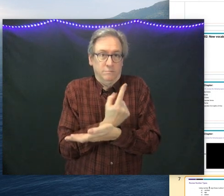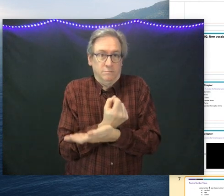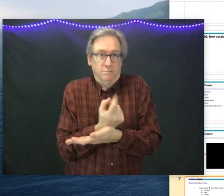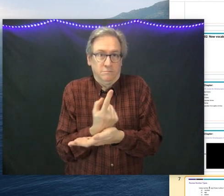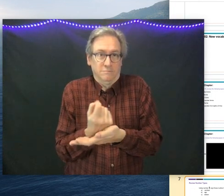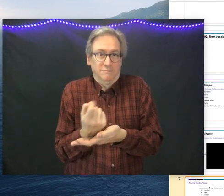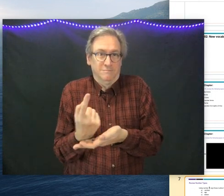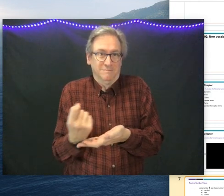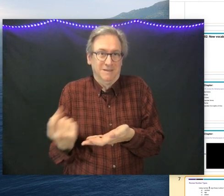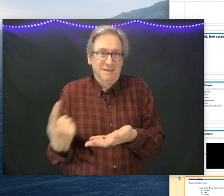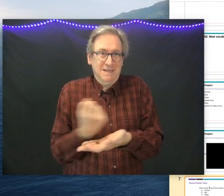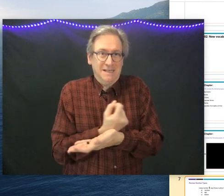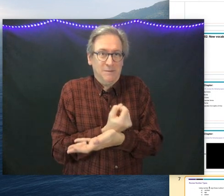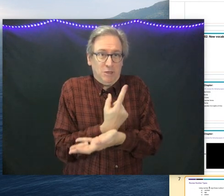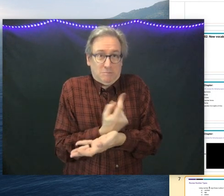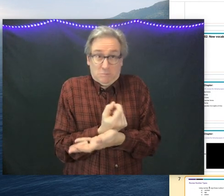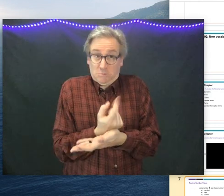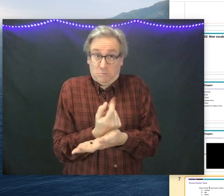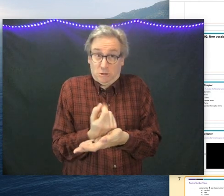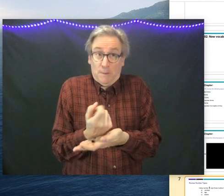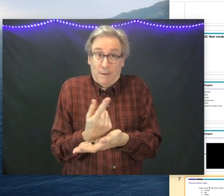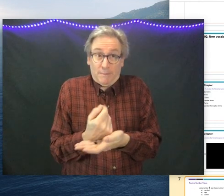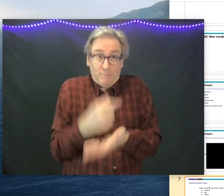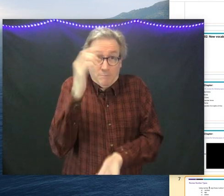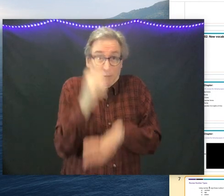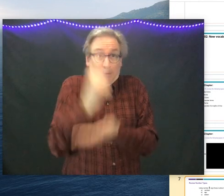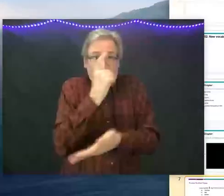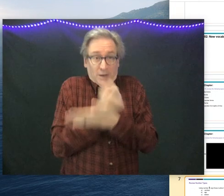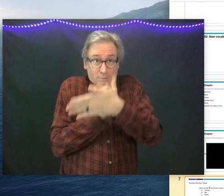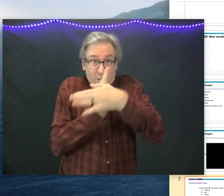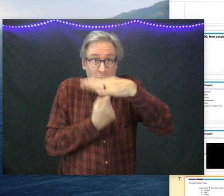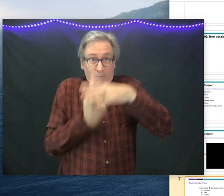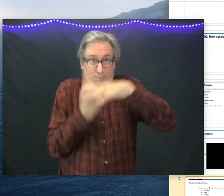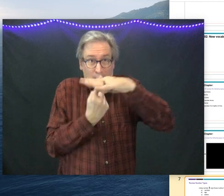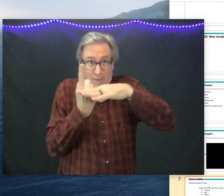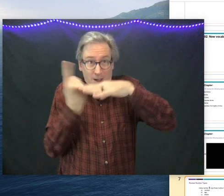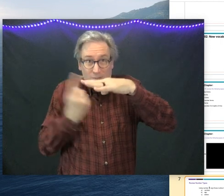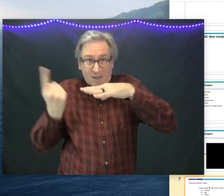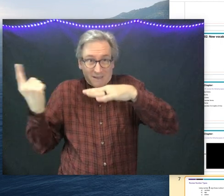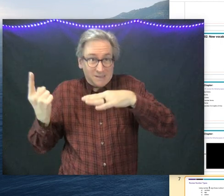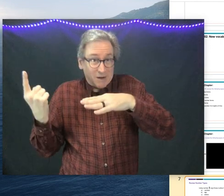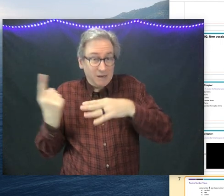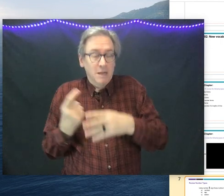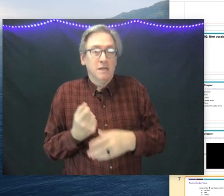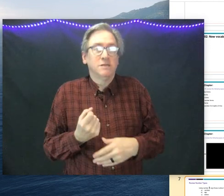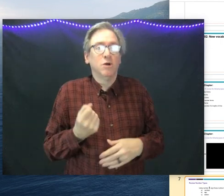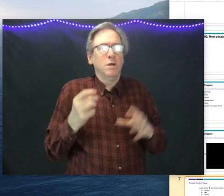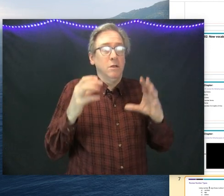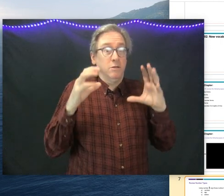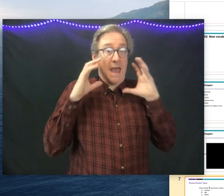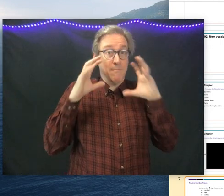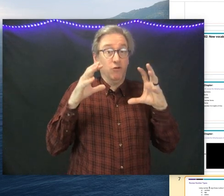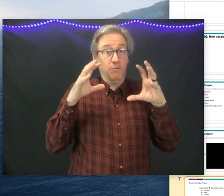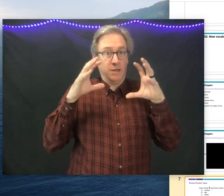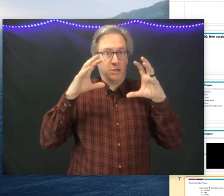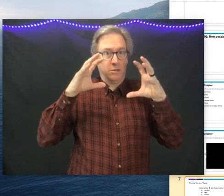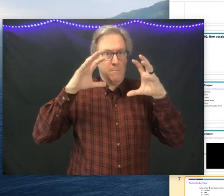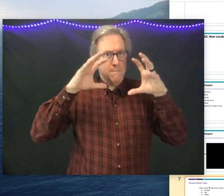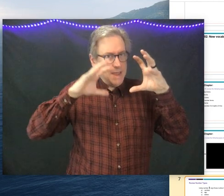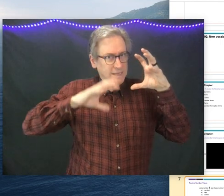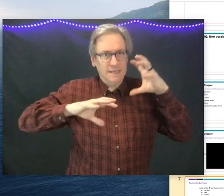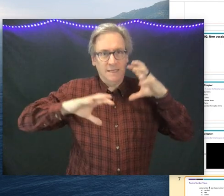11, it's someone jumping, appearing, popping up like this, right? So that